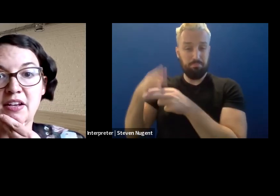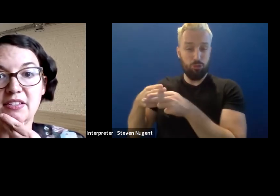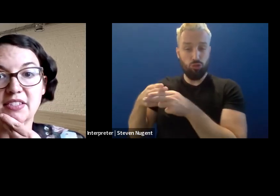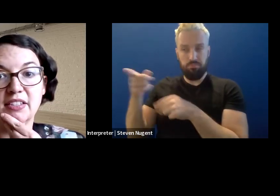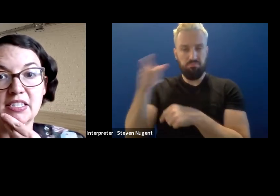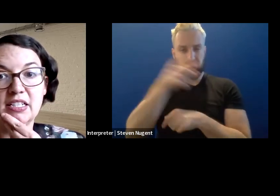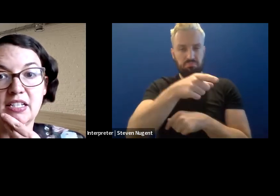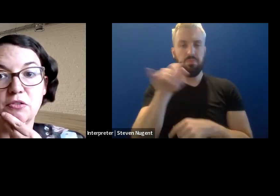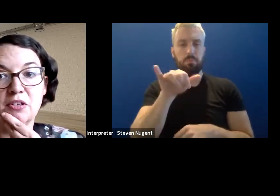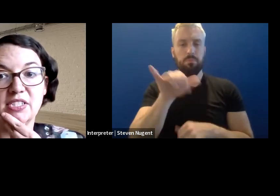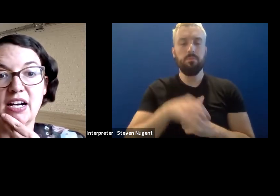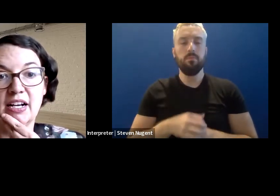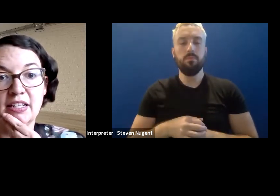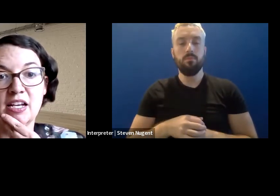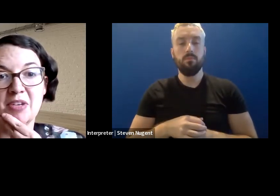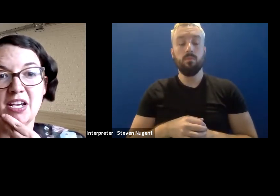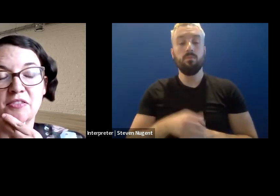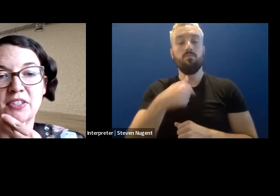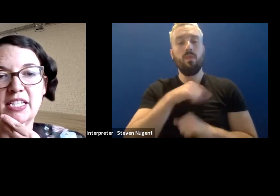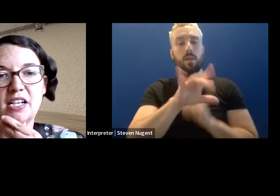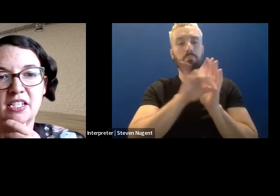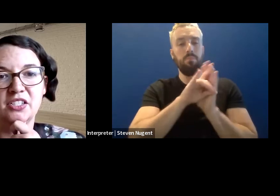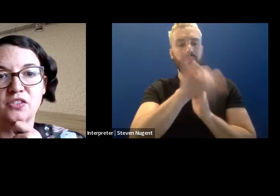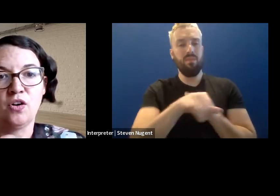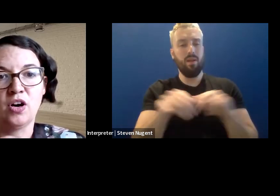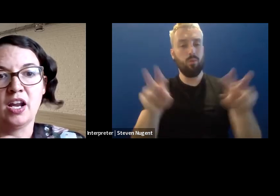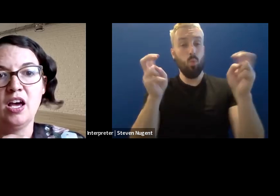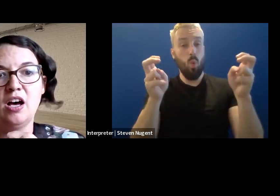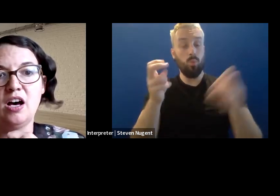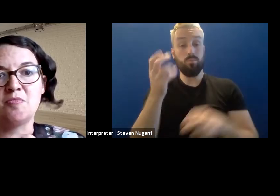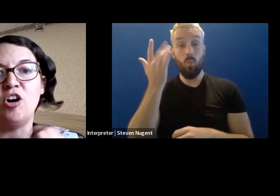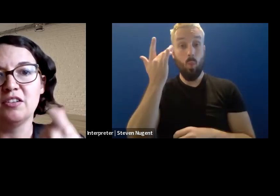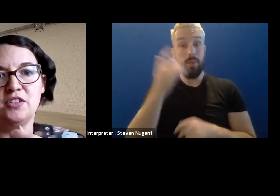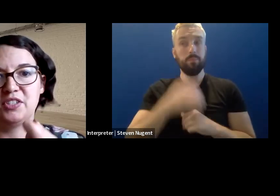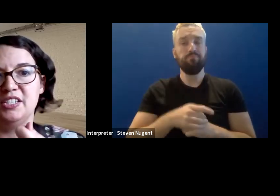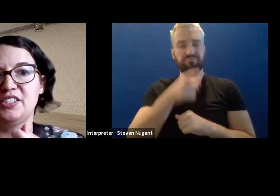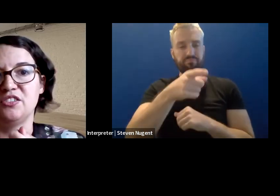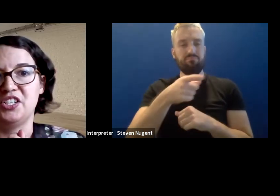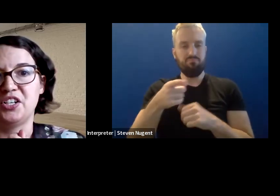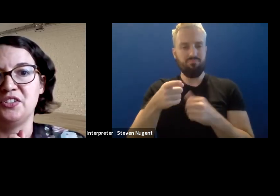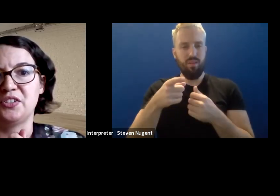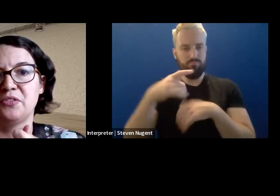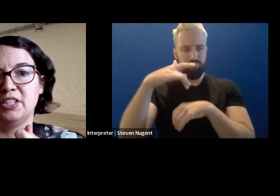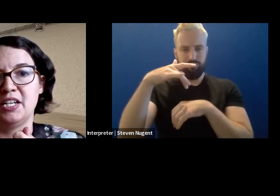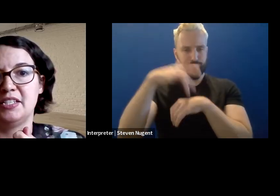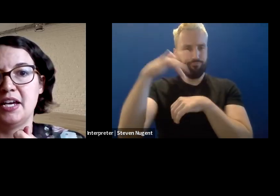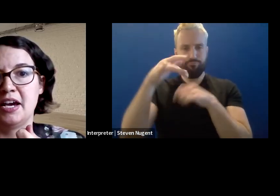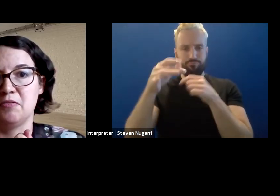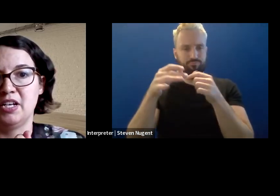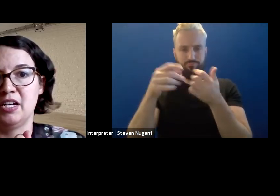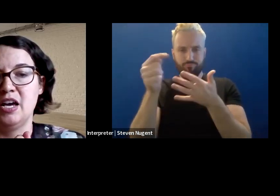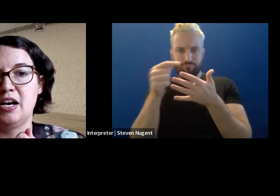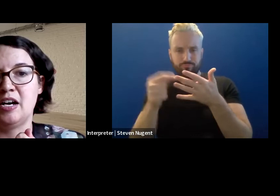And I selected this quote to highlight because it really touches on all of those considerations related